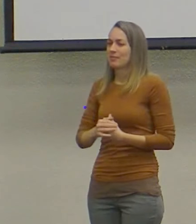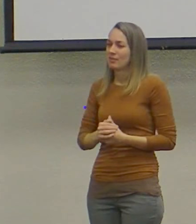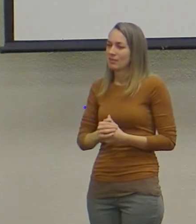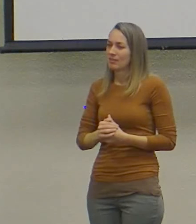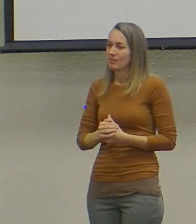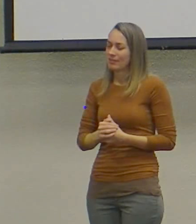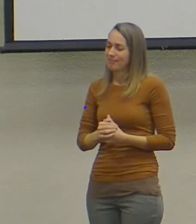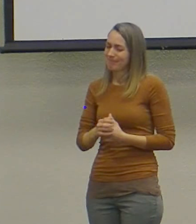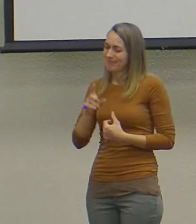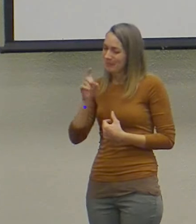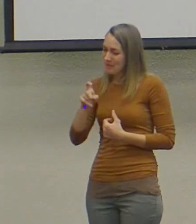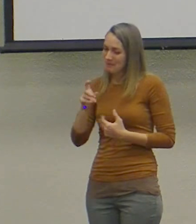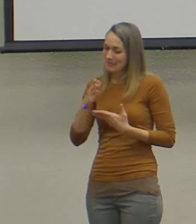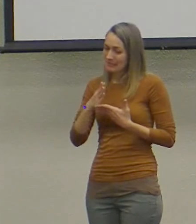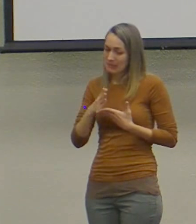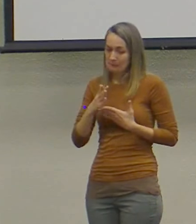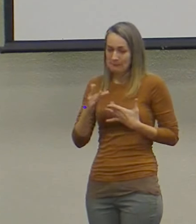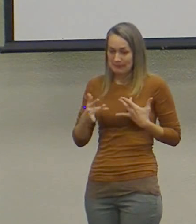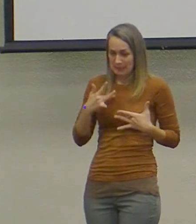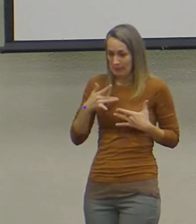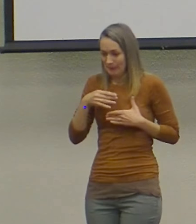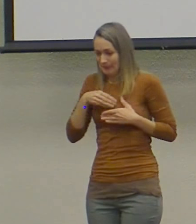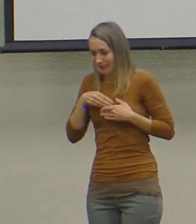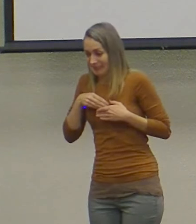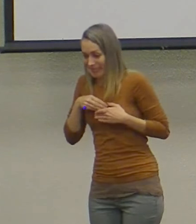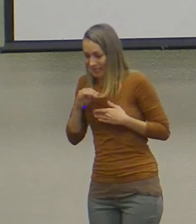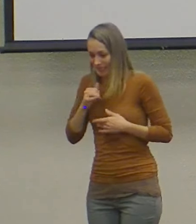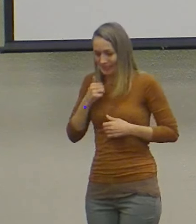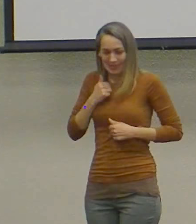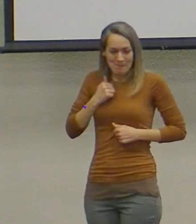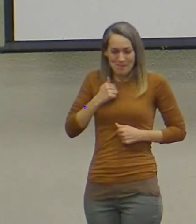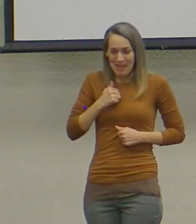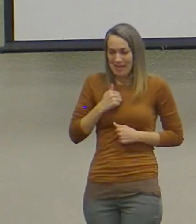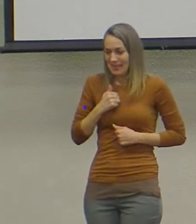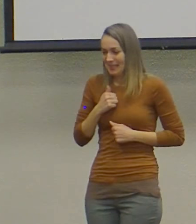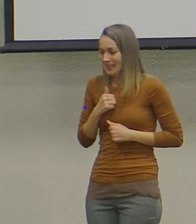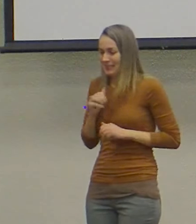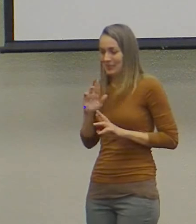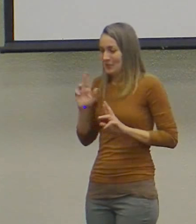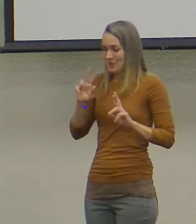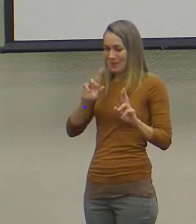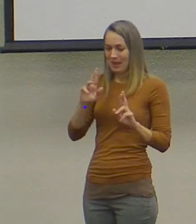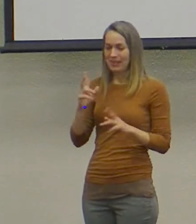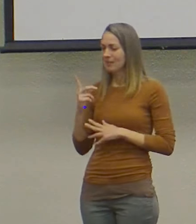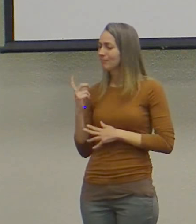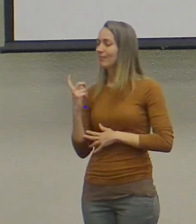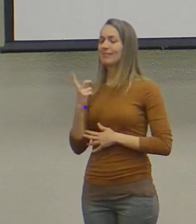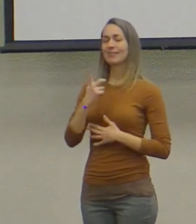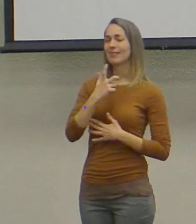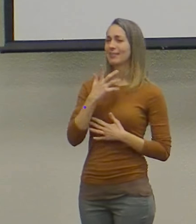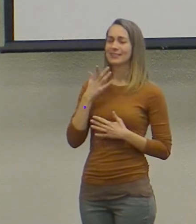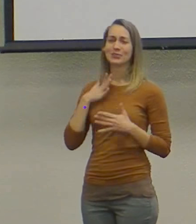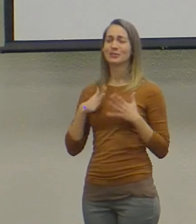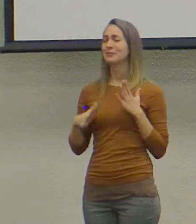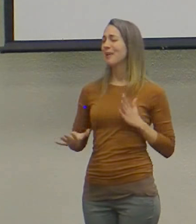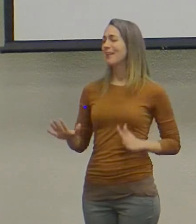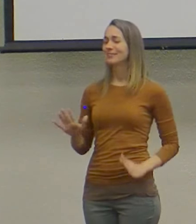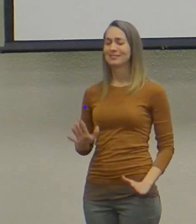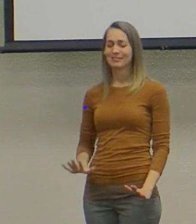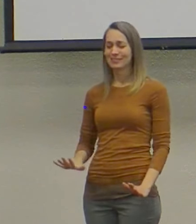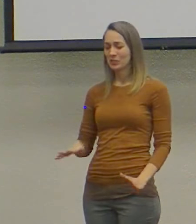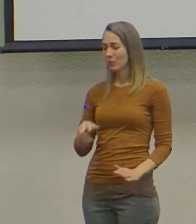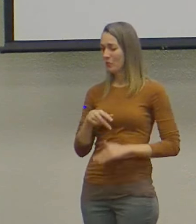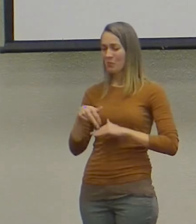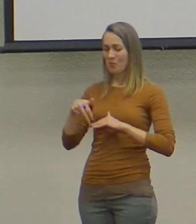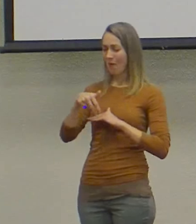there's got to be some excitement in her as she begins to bathe and to put on the perfume, put on her best clothes, and she begins to walk